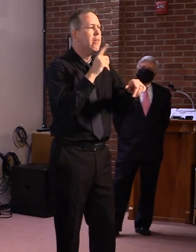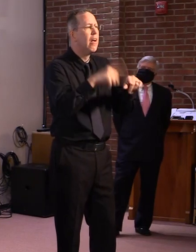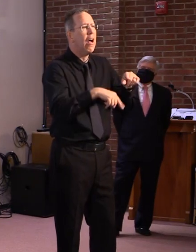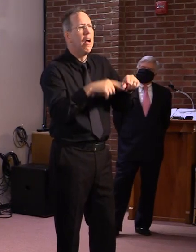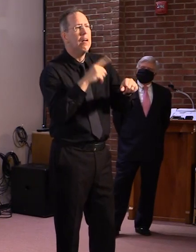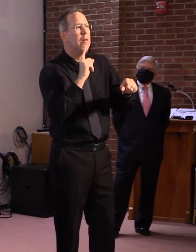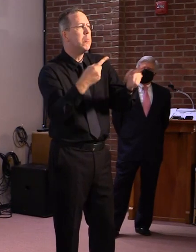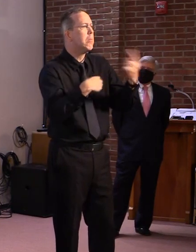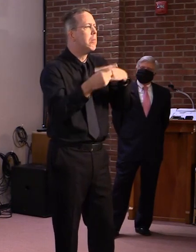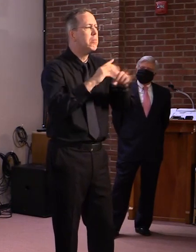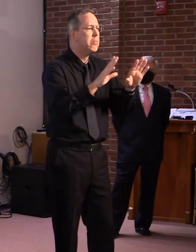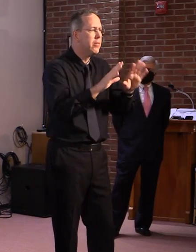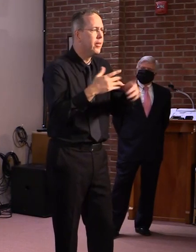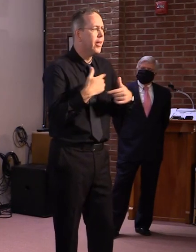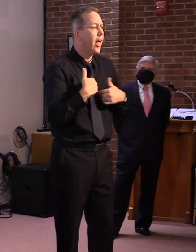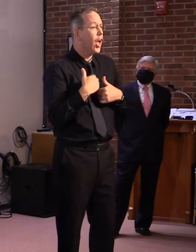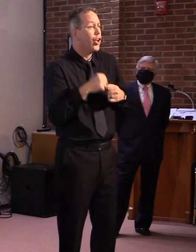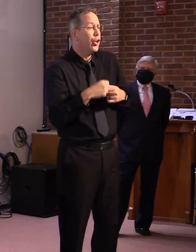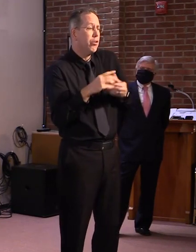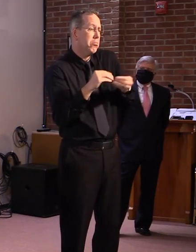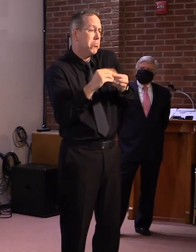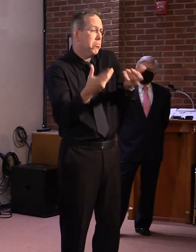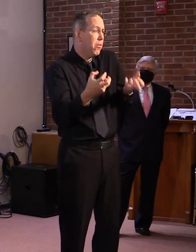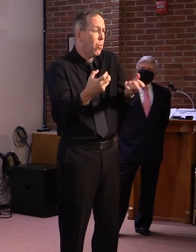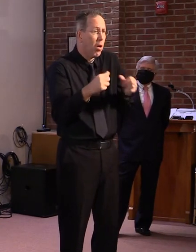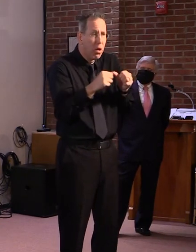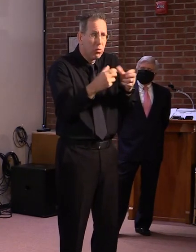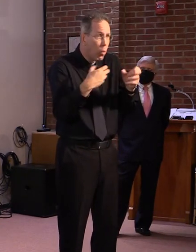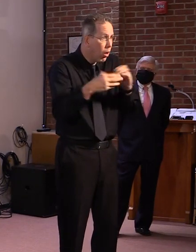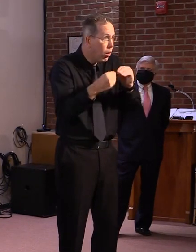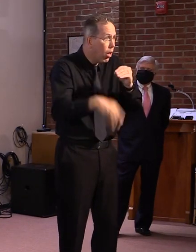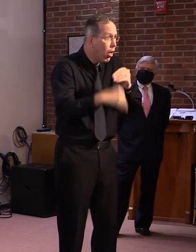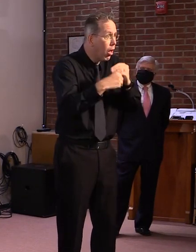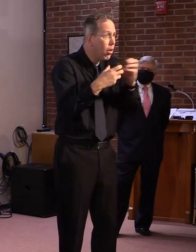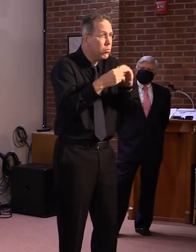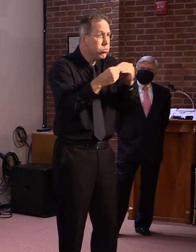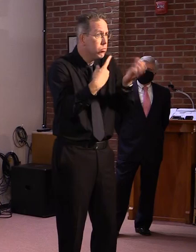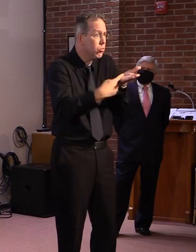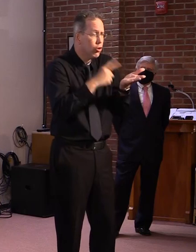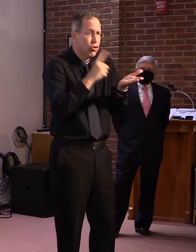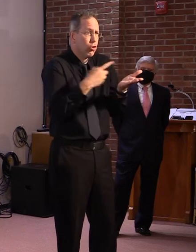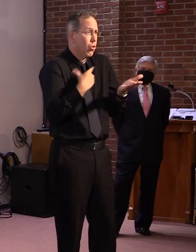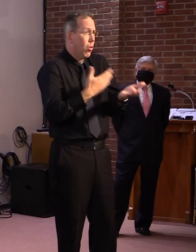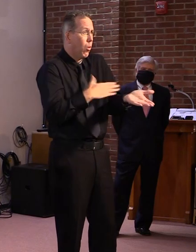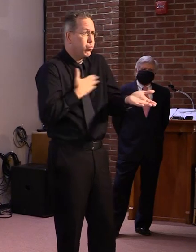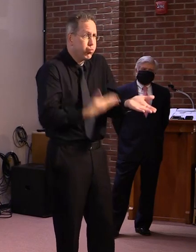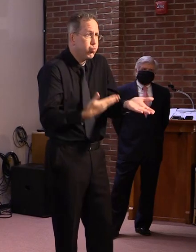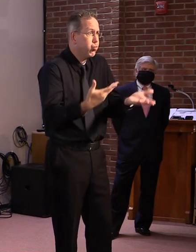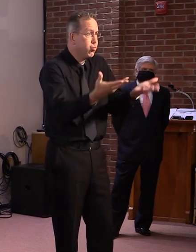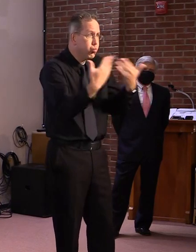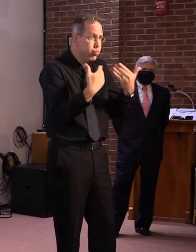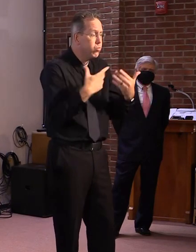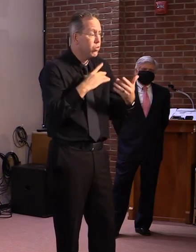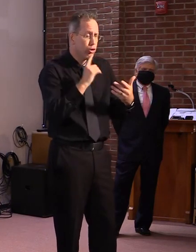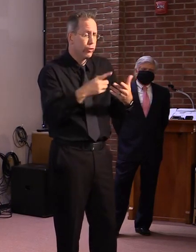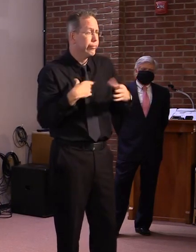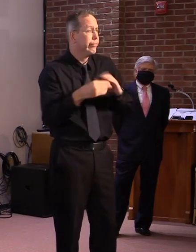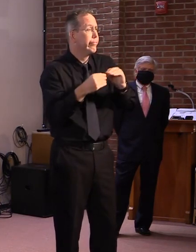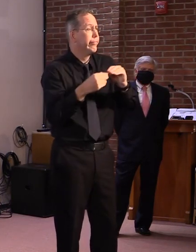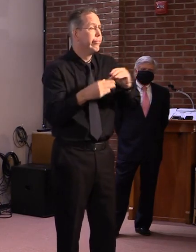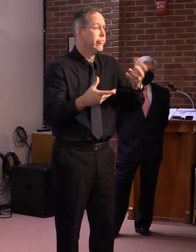do, but I would ask if that's what you'd like to not ask any of the other questions.